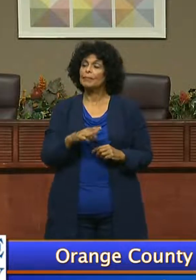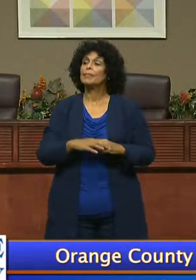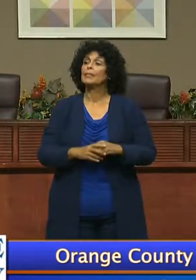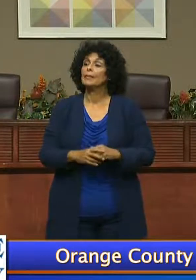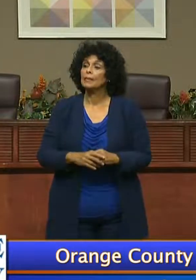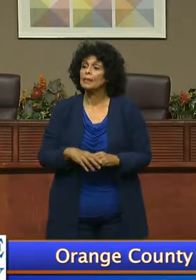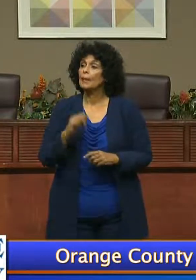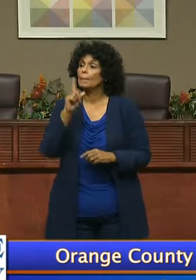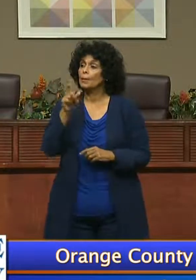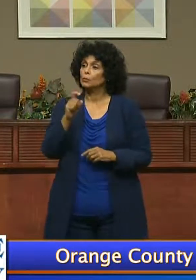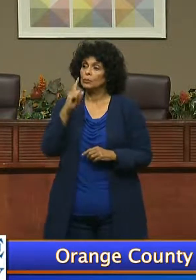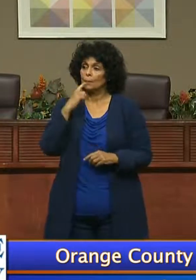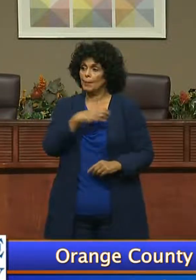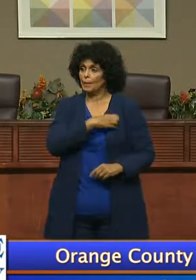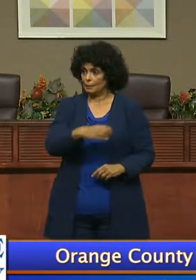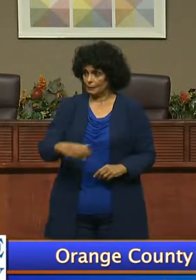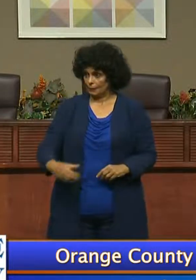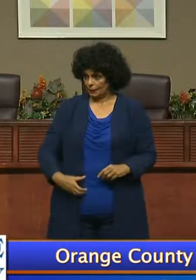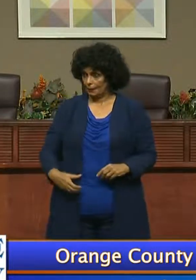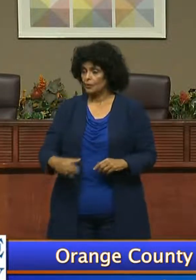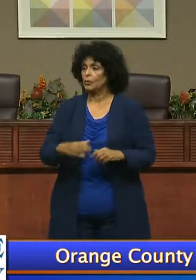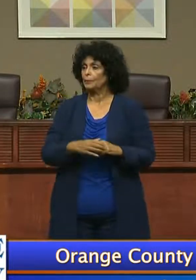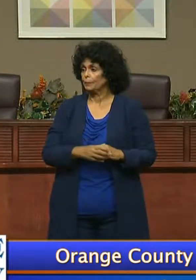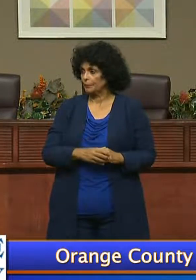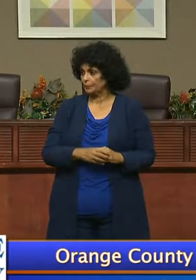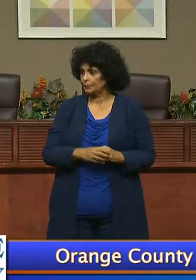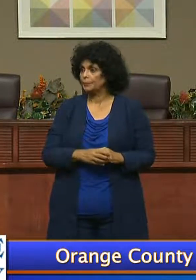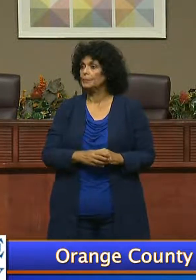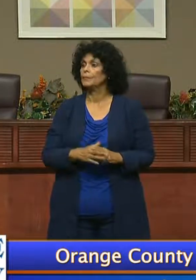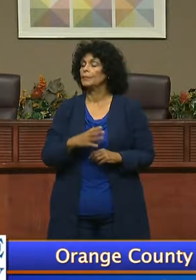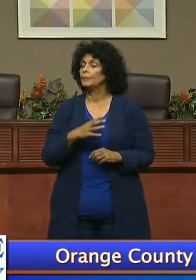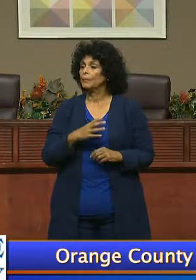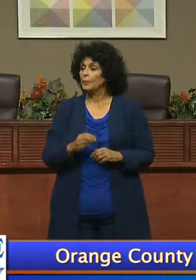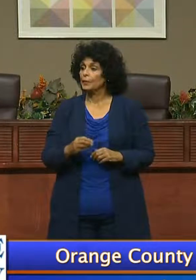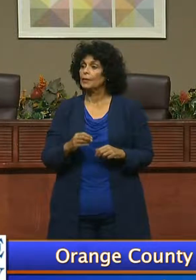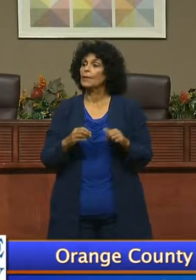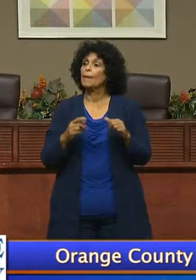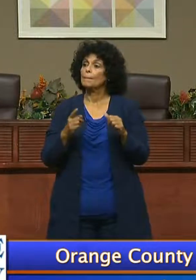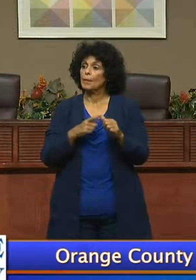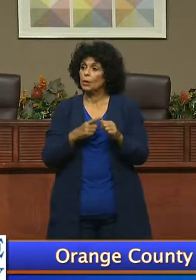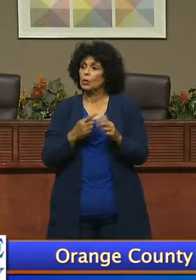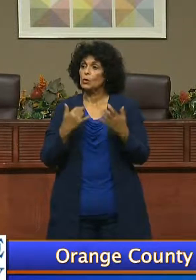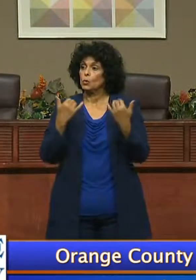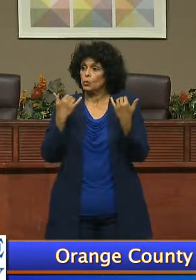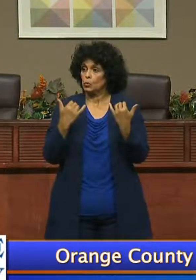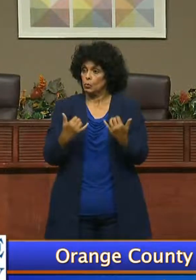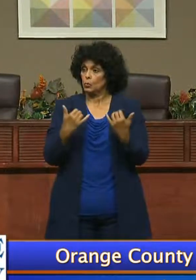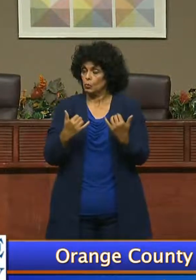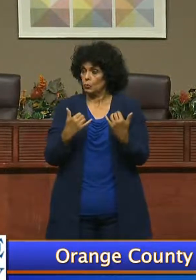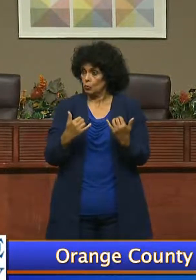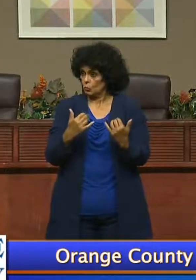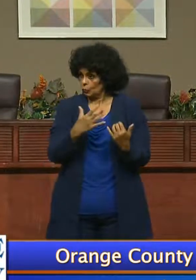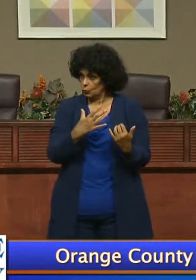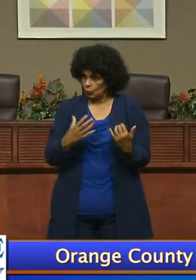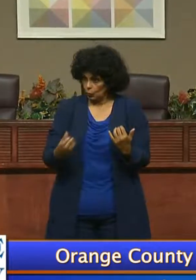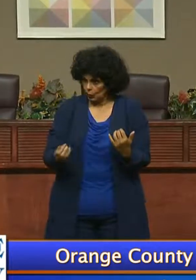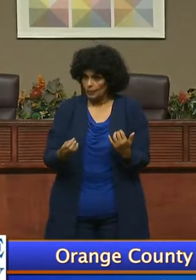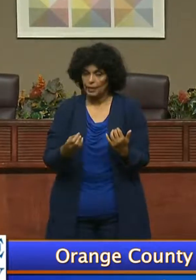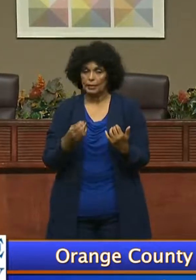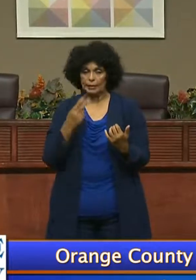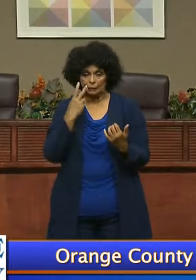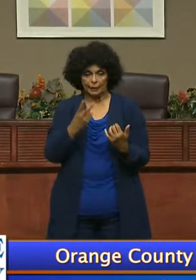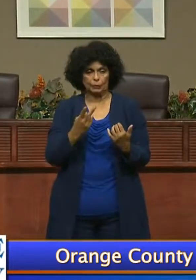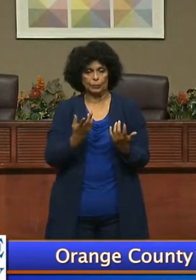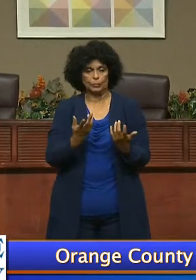Mi pregunta es para el mayor, Jerry Demings. Básicamente, con estas nuevas cifras de seguir incrementando